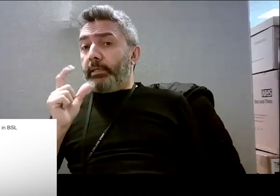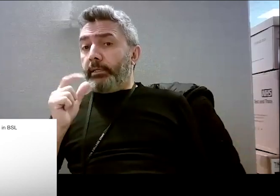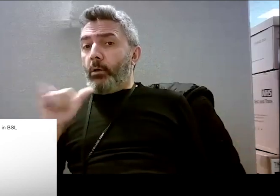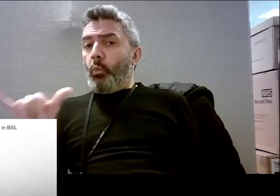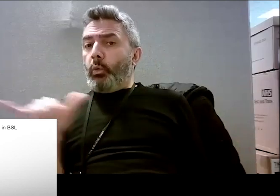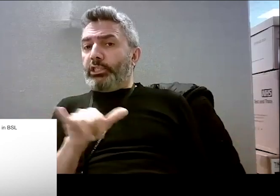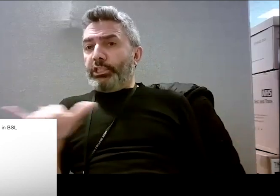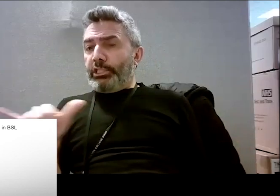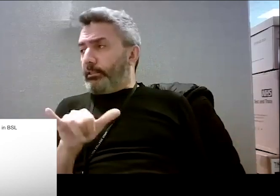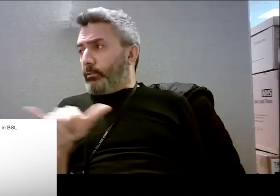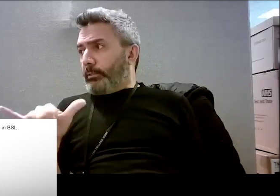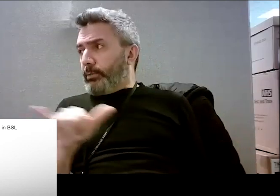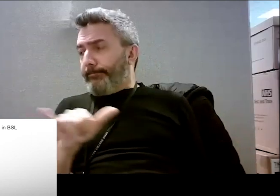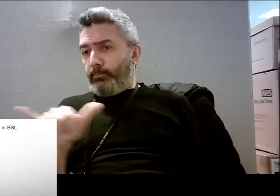coffee? Which?